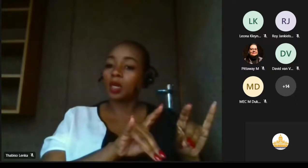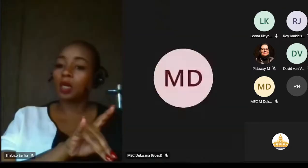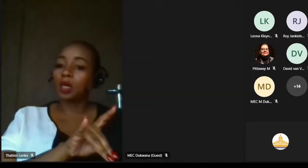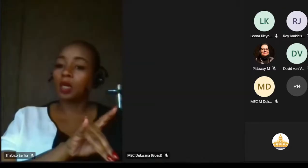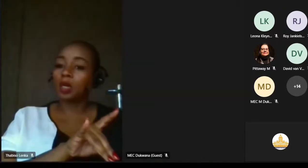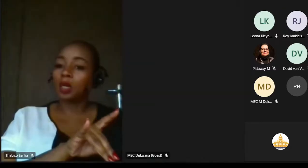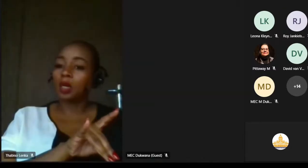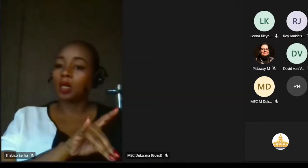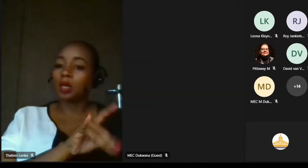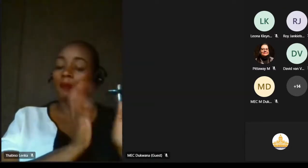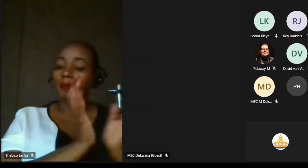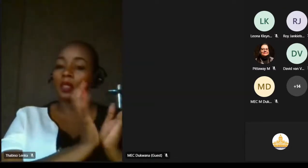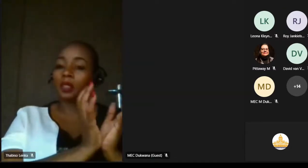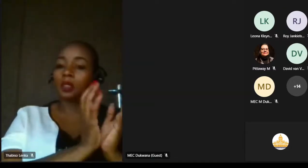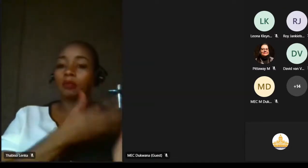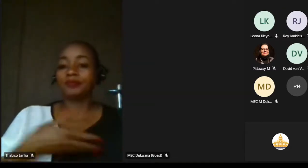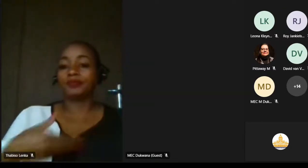Smith.